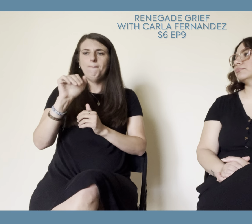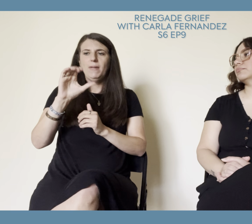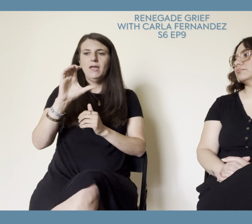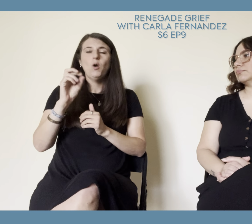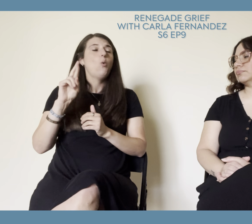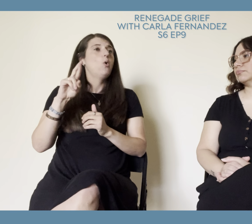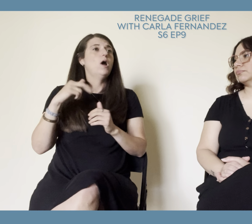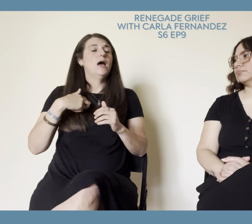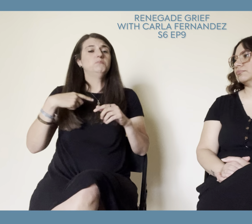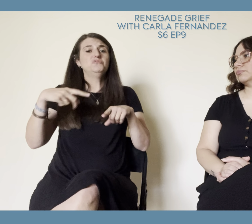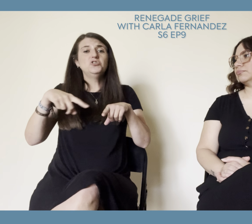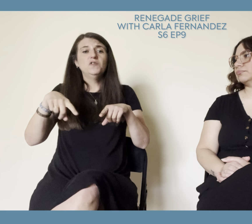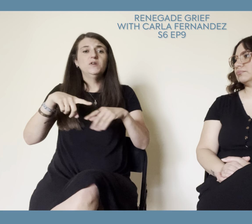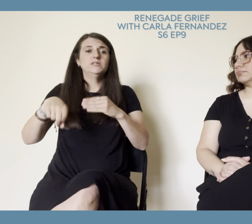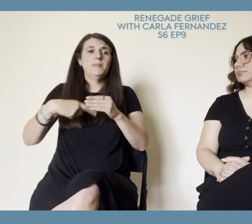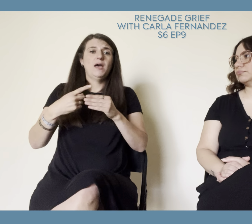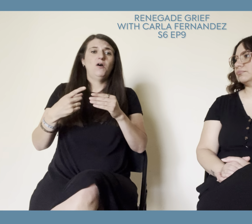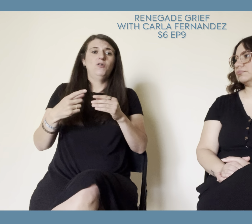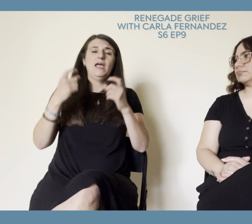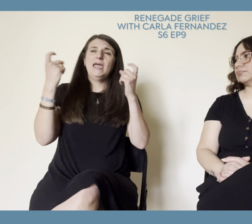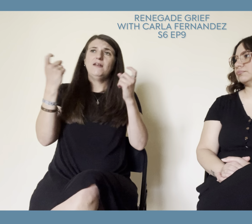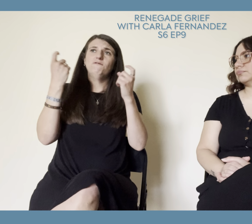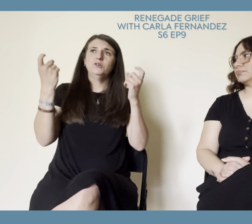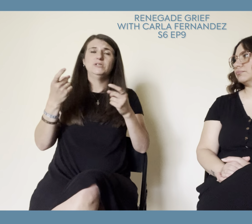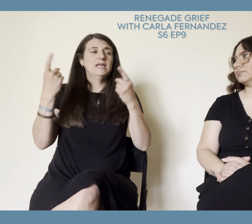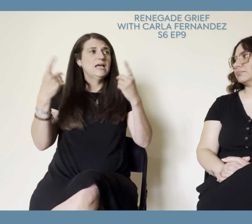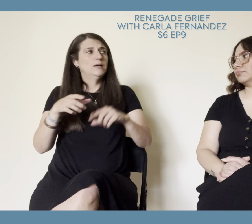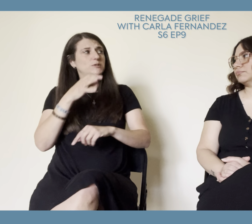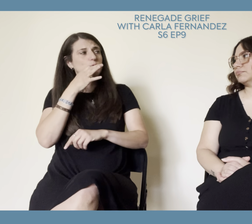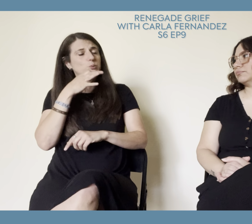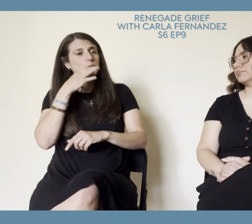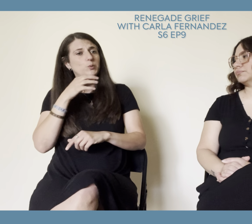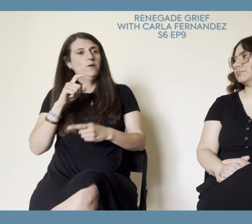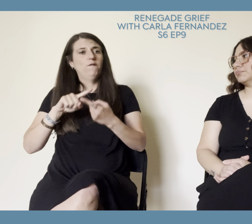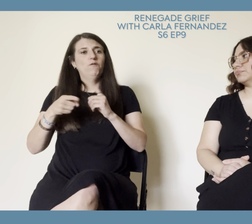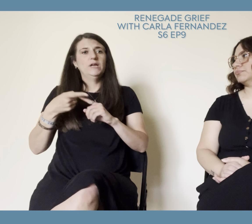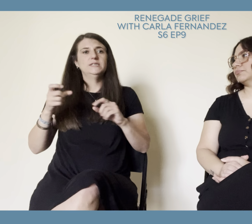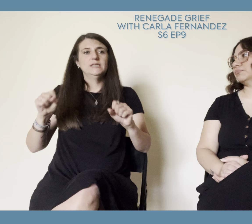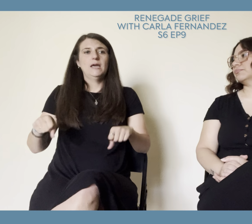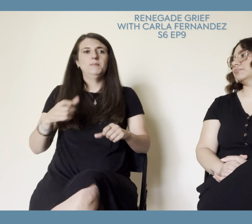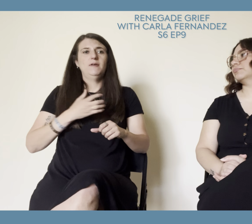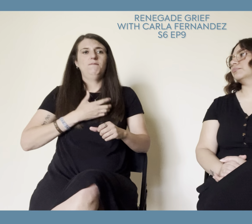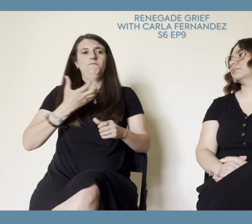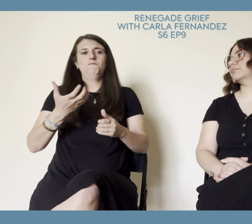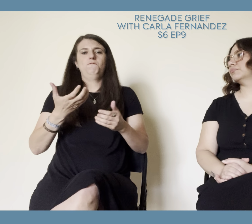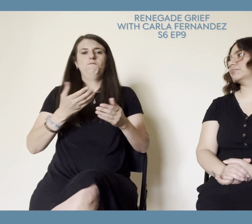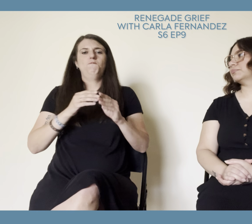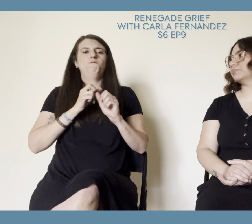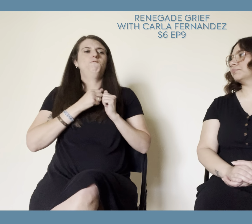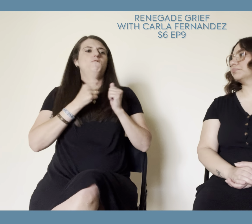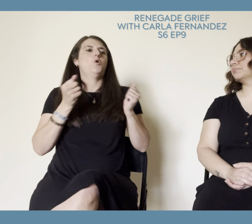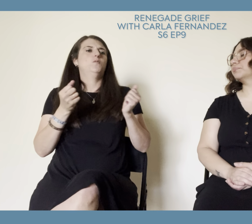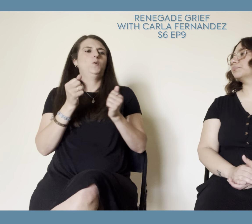about this anniversary that's coming up, like friends with whom I could be like truly vulnerable with. And I think what we also all started to get was